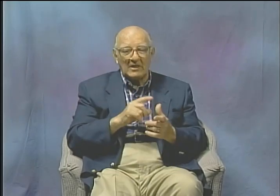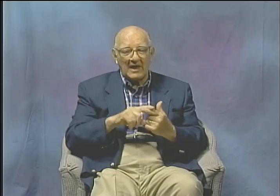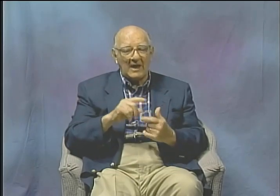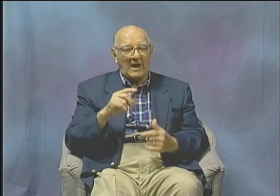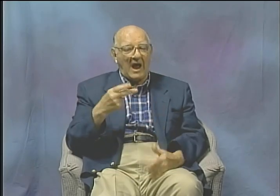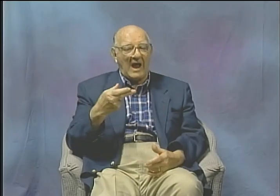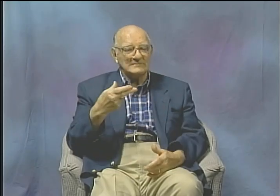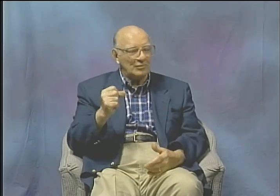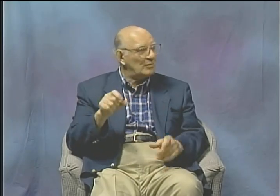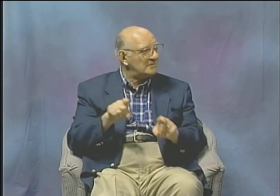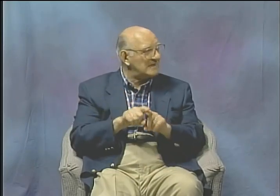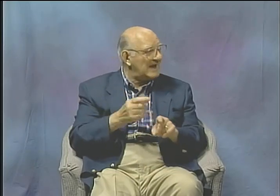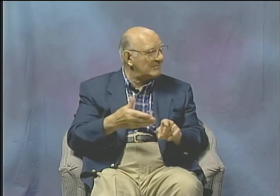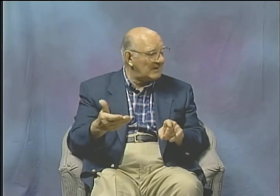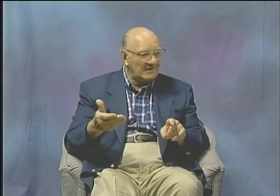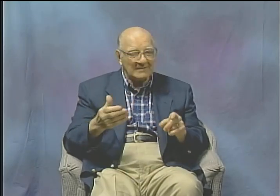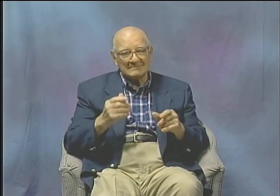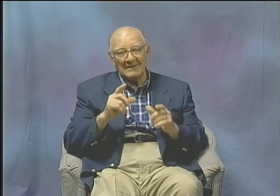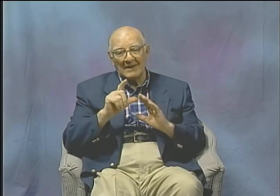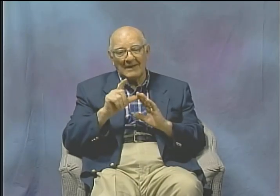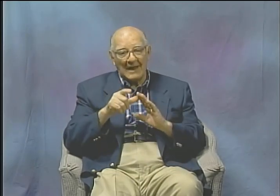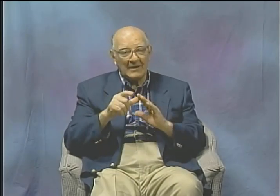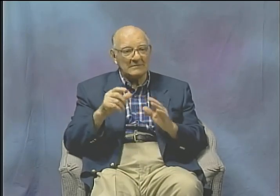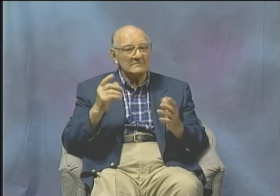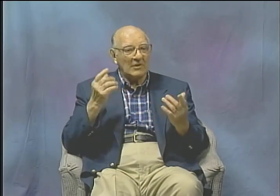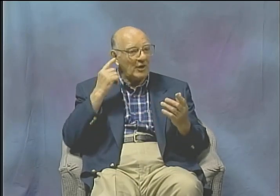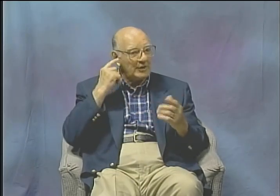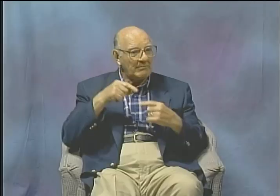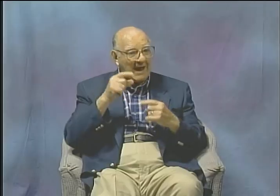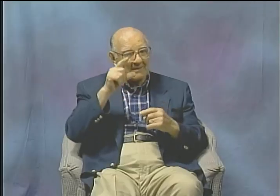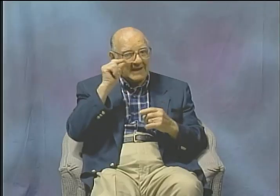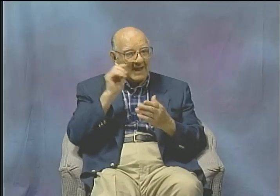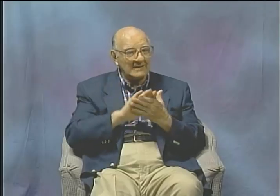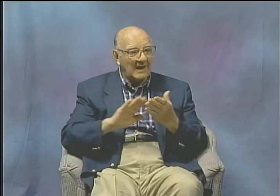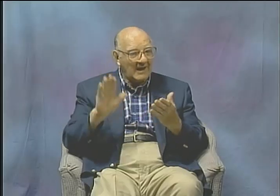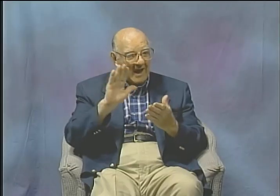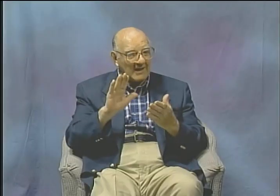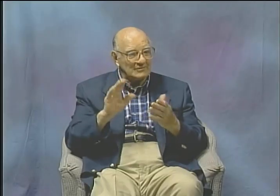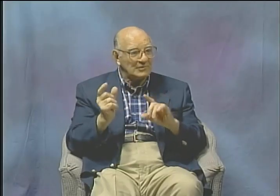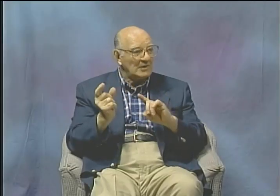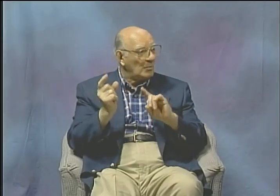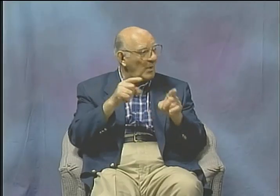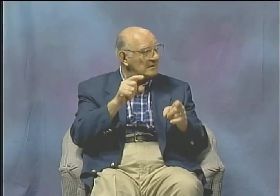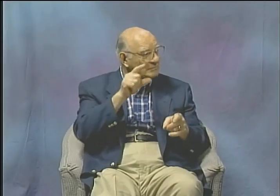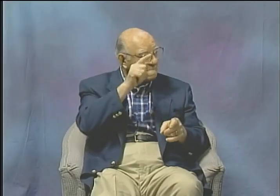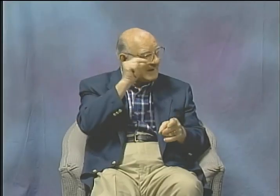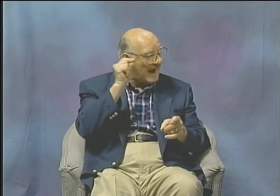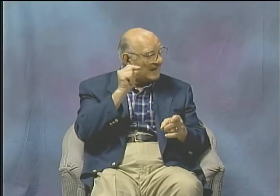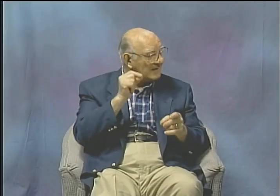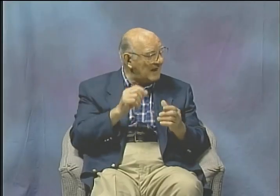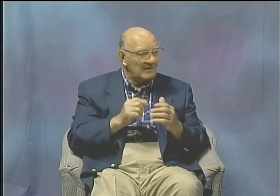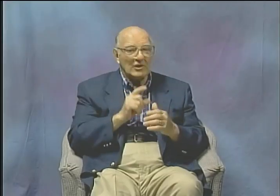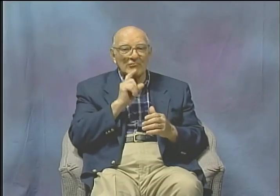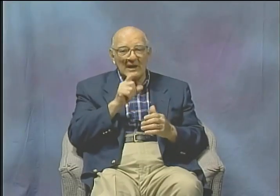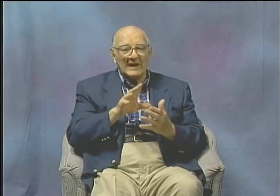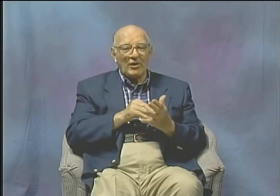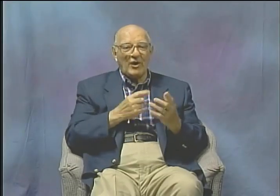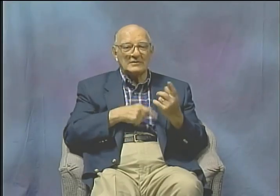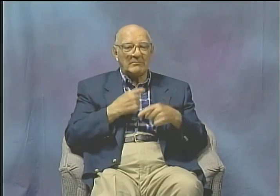then high school, same thing. I had heard about Gallaudet College, went to Gallaudet, learned